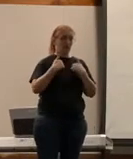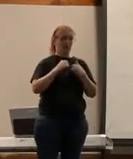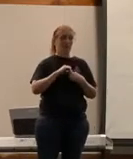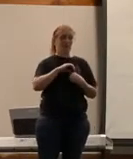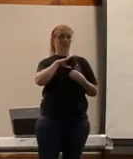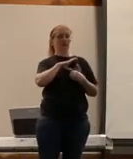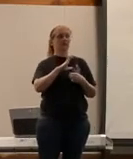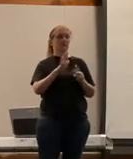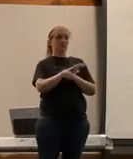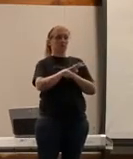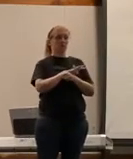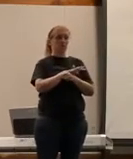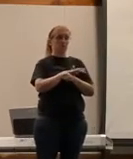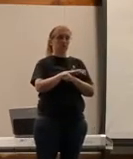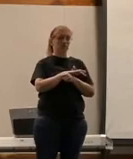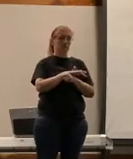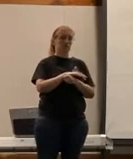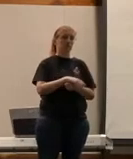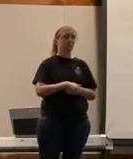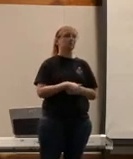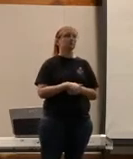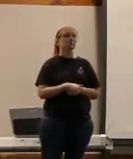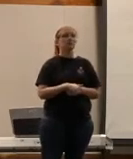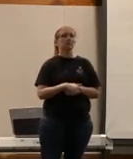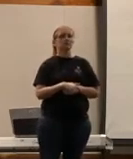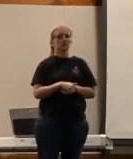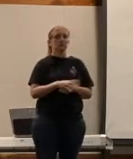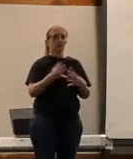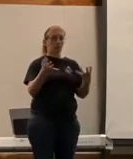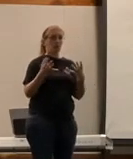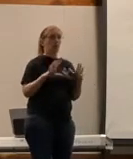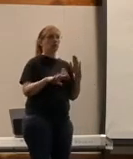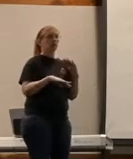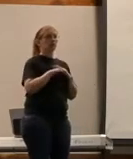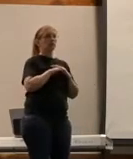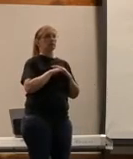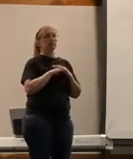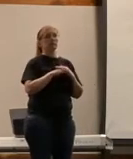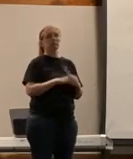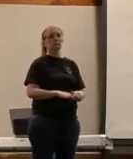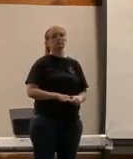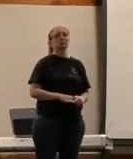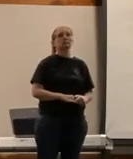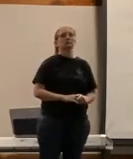and full. I want it in full, Lord. Come on in full.